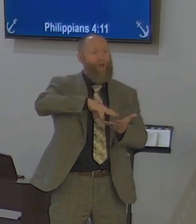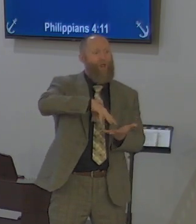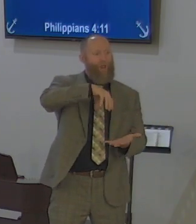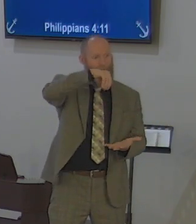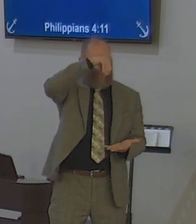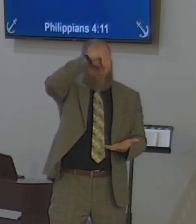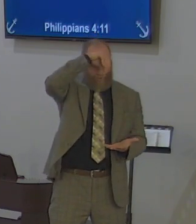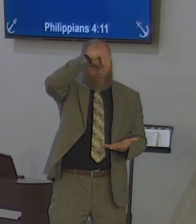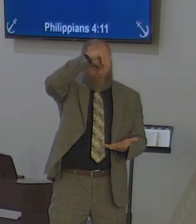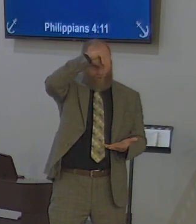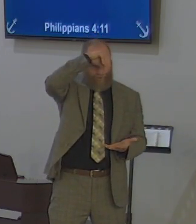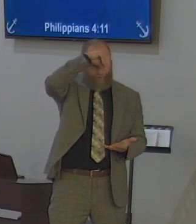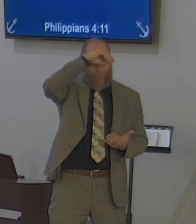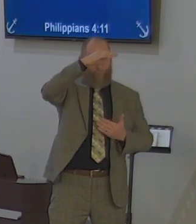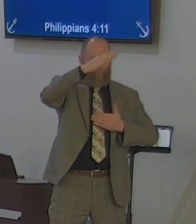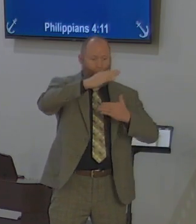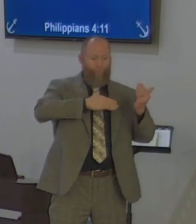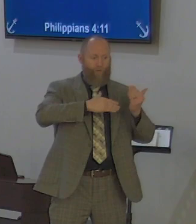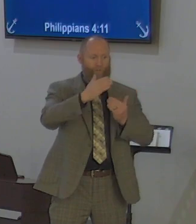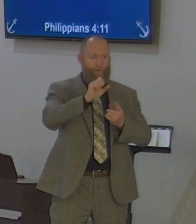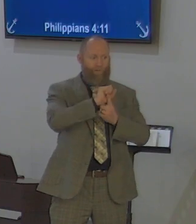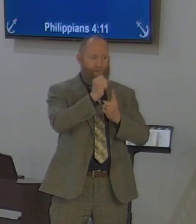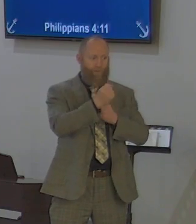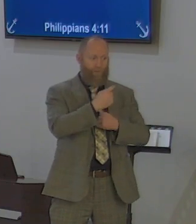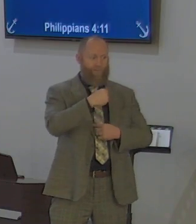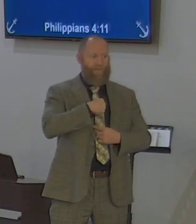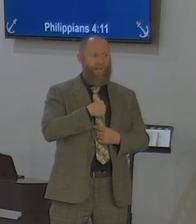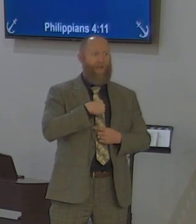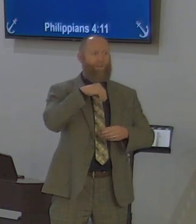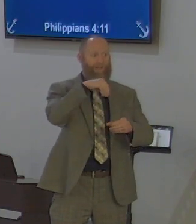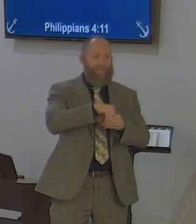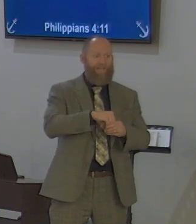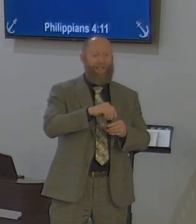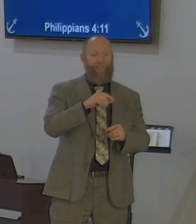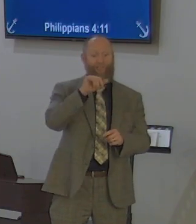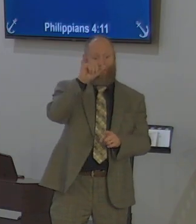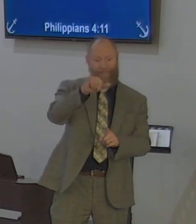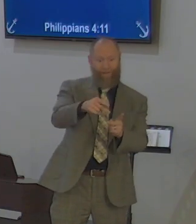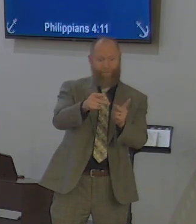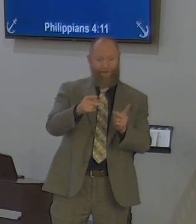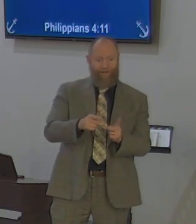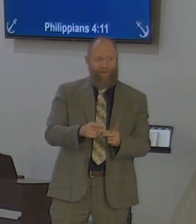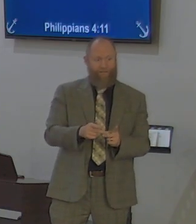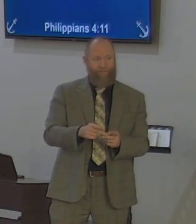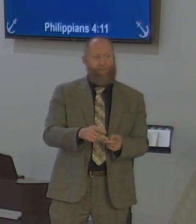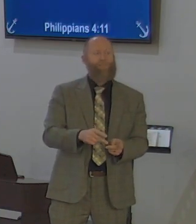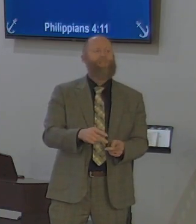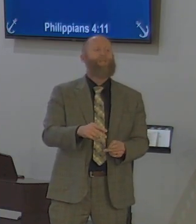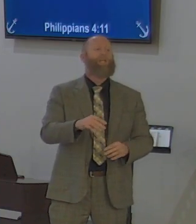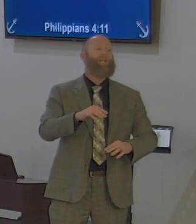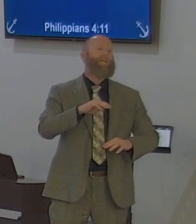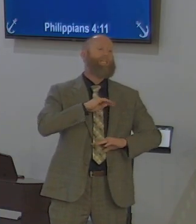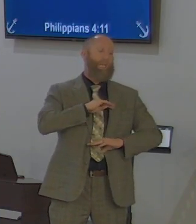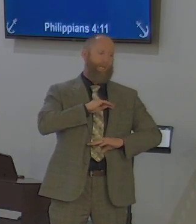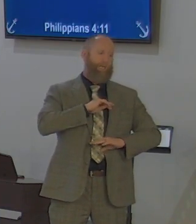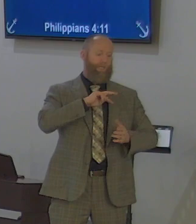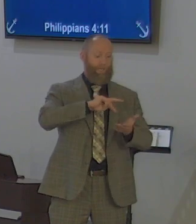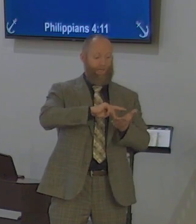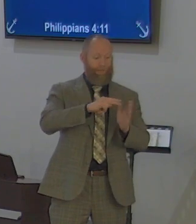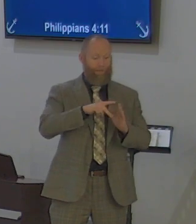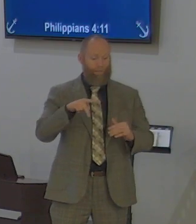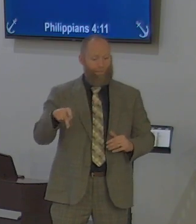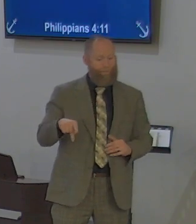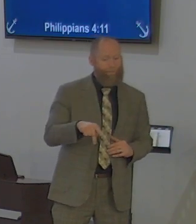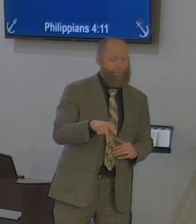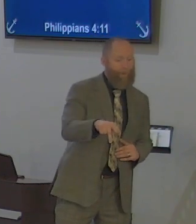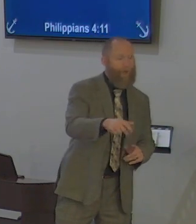verse 11, in whatsoever state I am, therewith to be content. He learned contentment, and he learned through this process